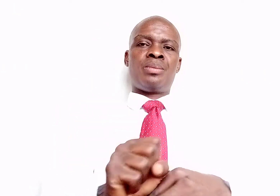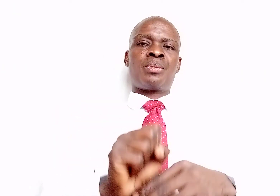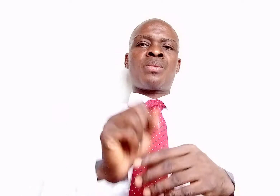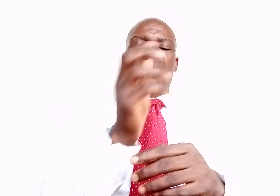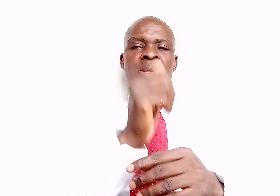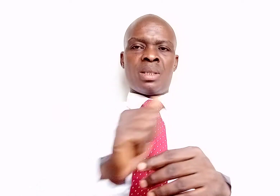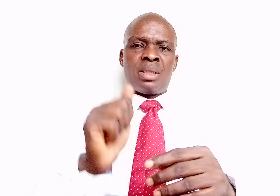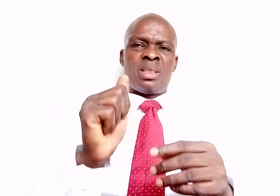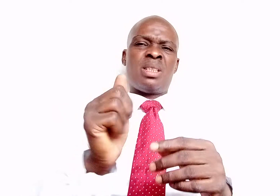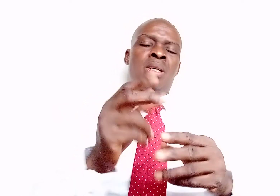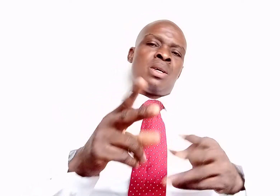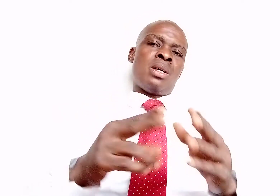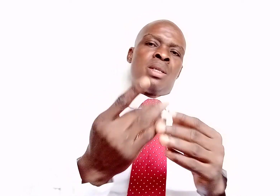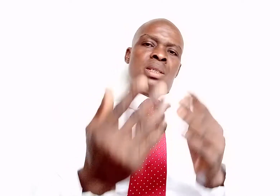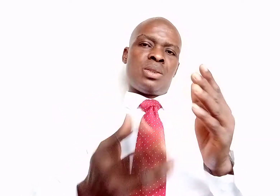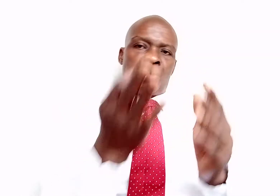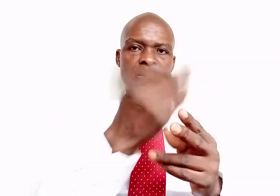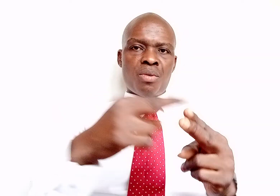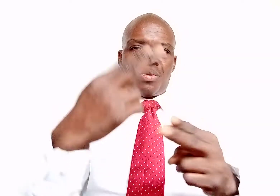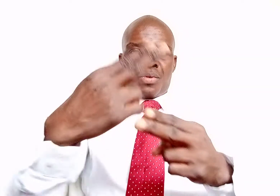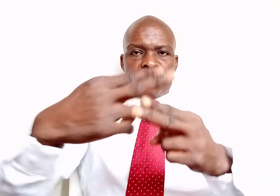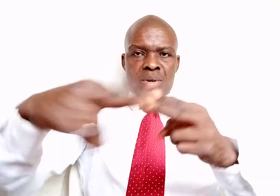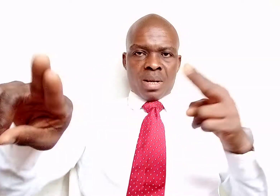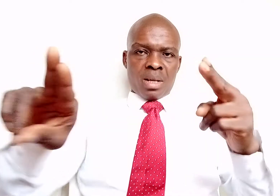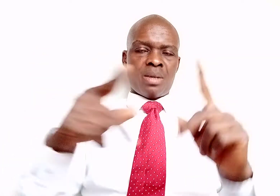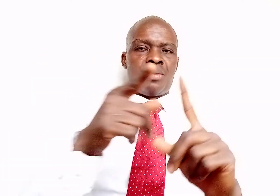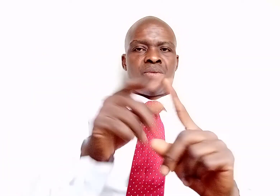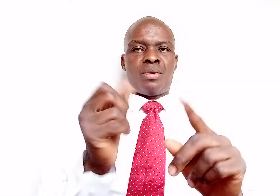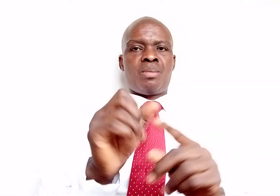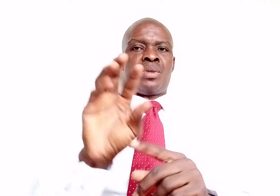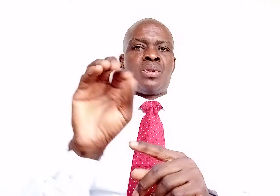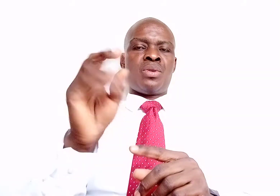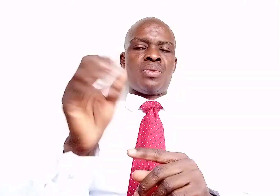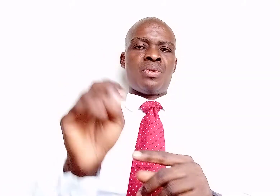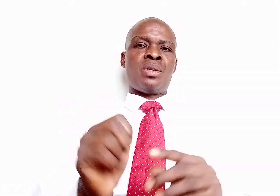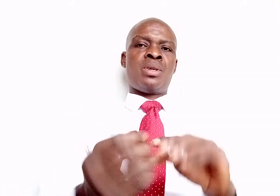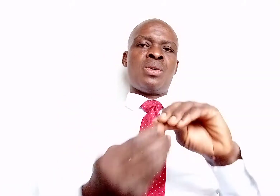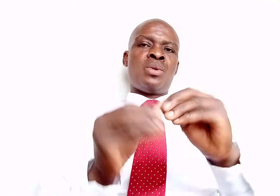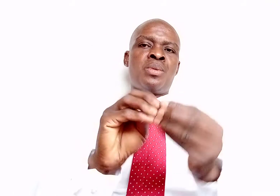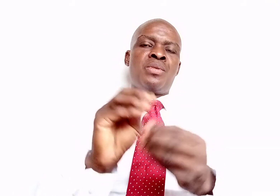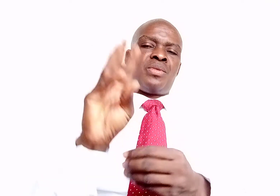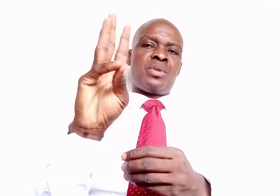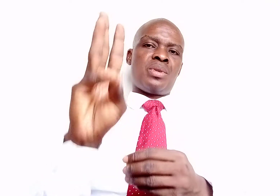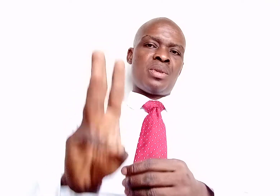Ovulation is the release of mature egg from the ovary. Roman figure 6, fallopian